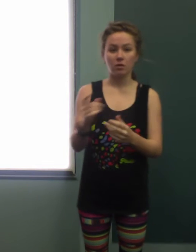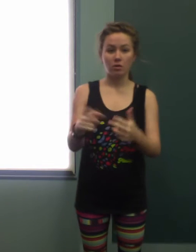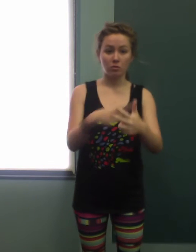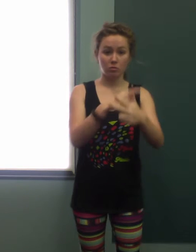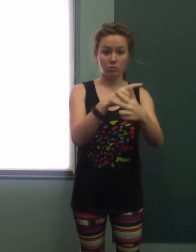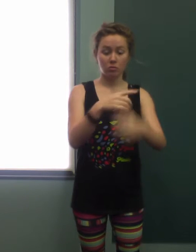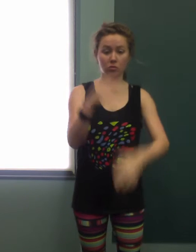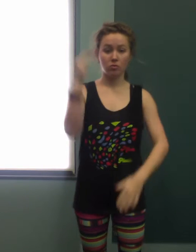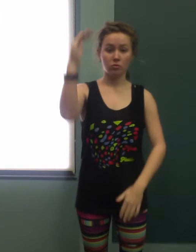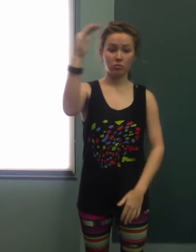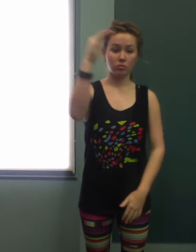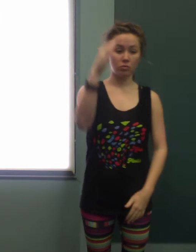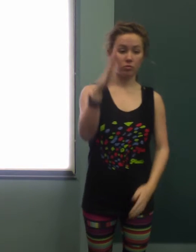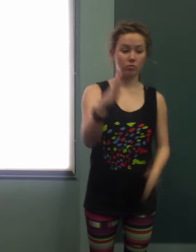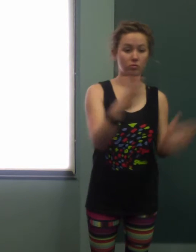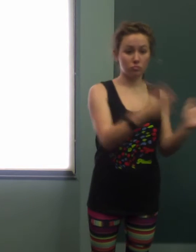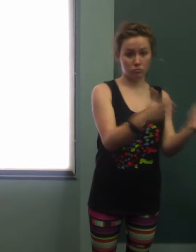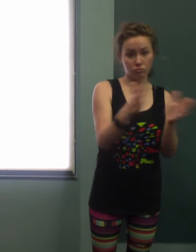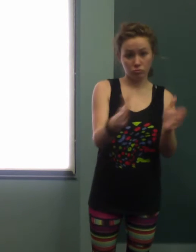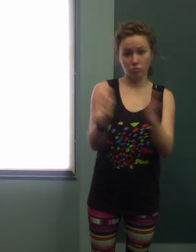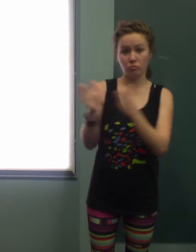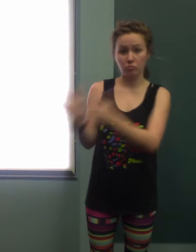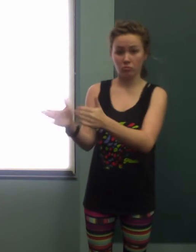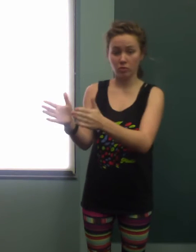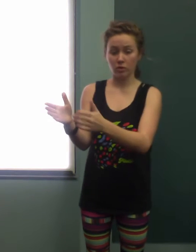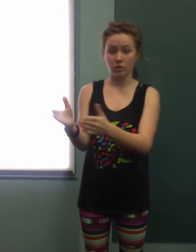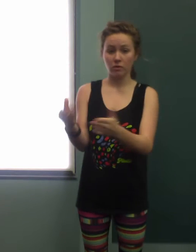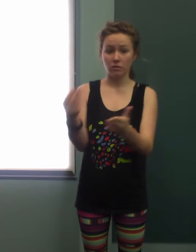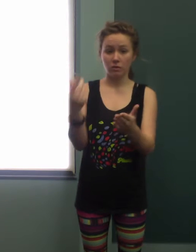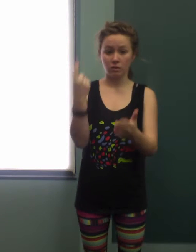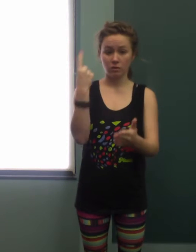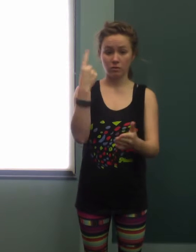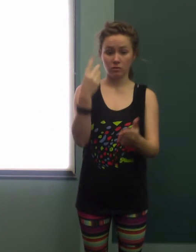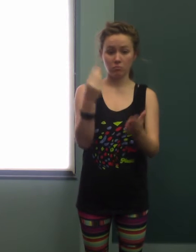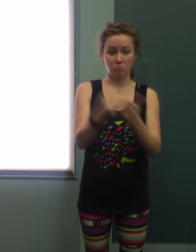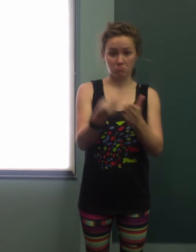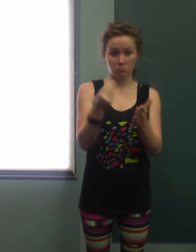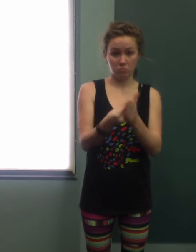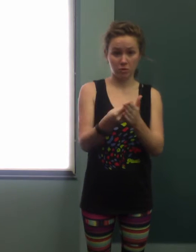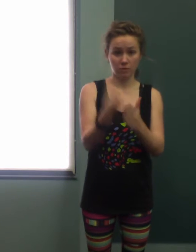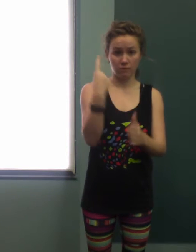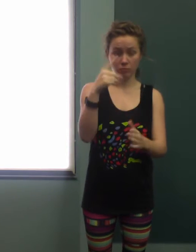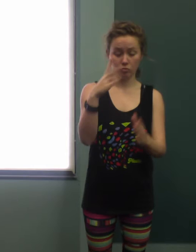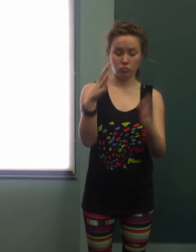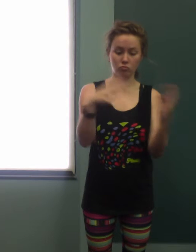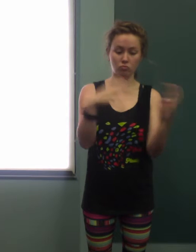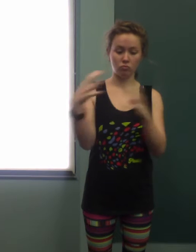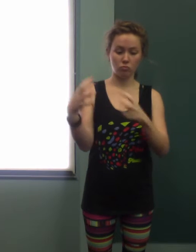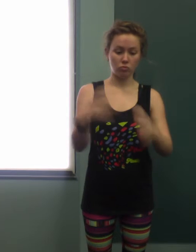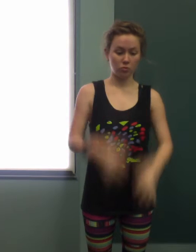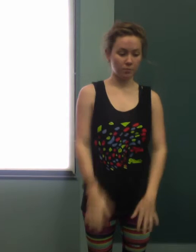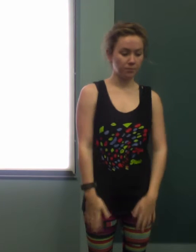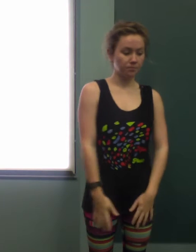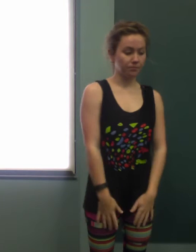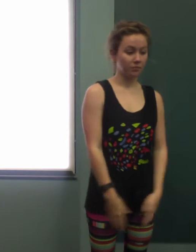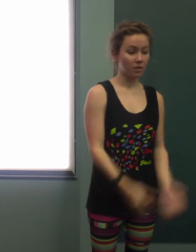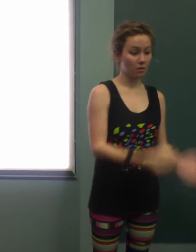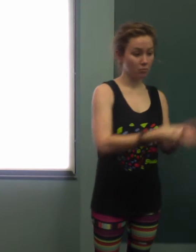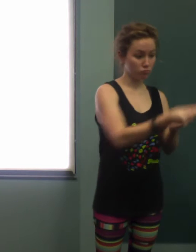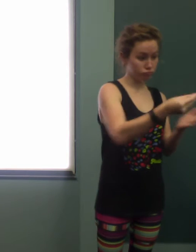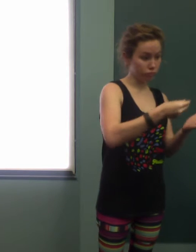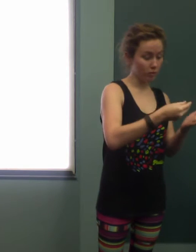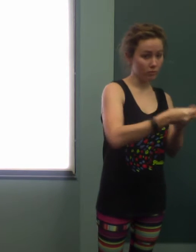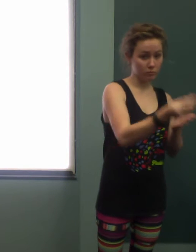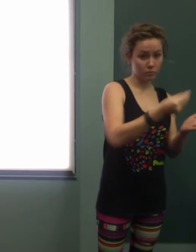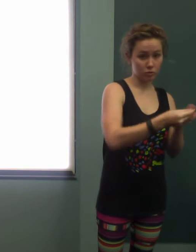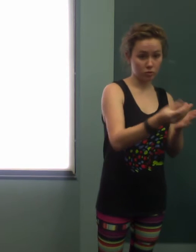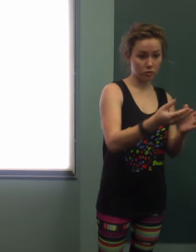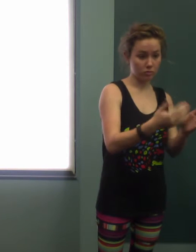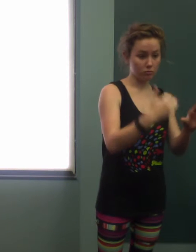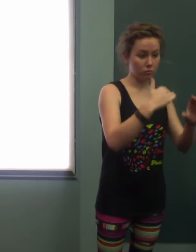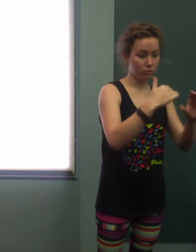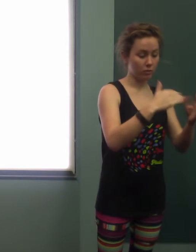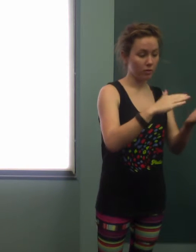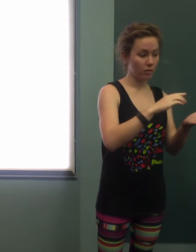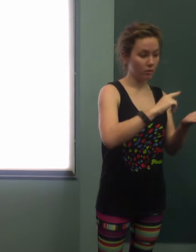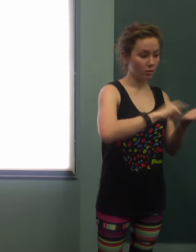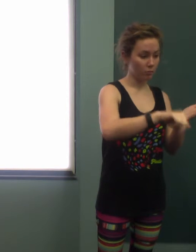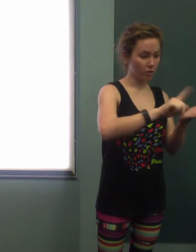it. And number 3, borrow for it. They don't start till August 23rd. Military developments during the American Civil